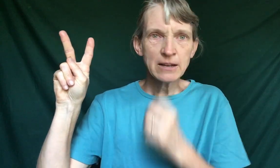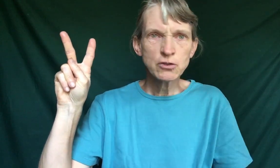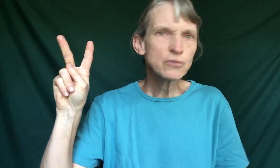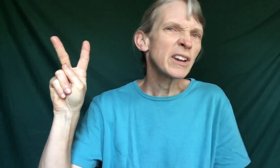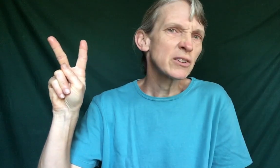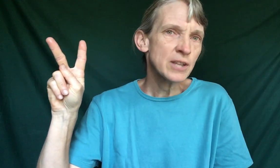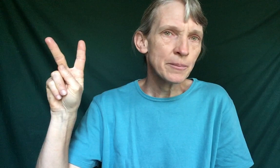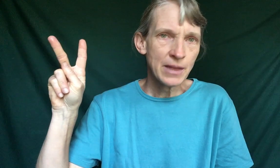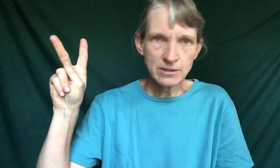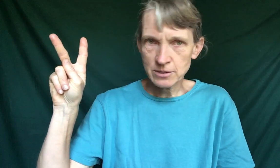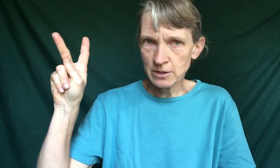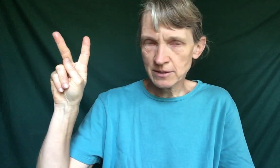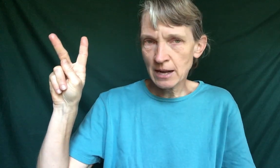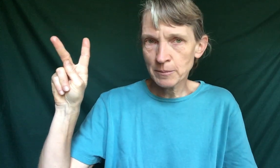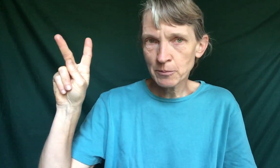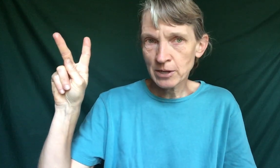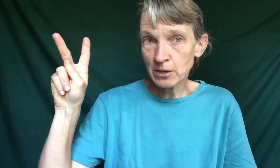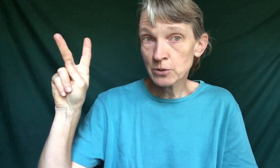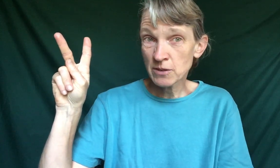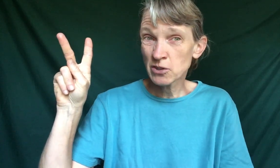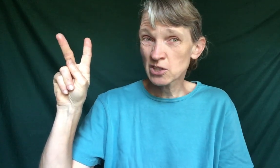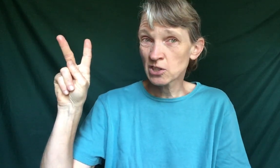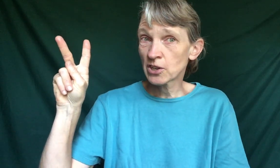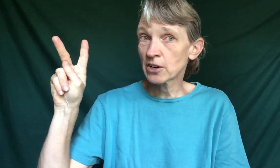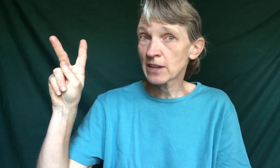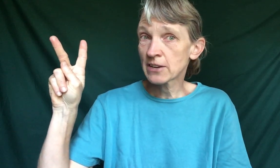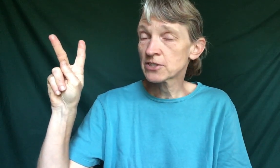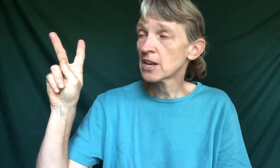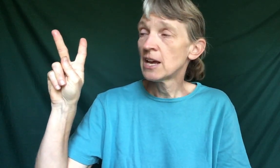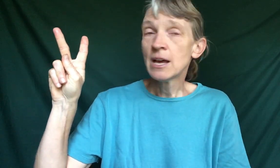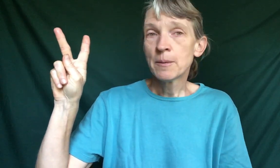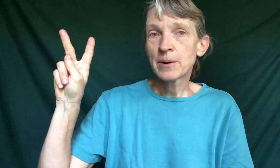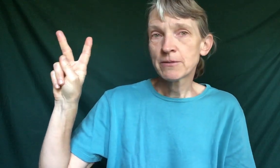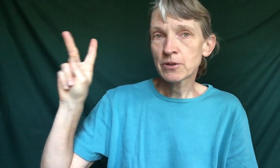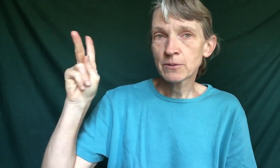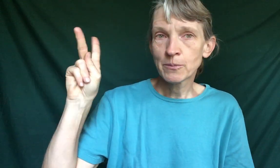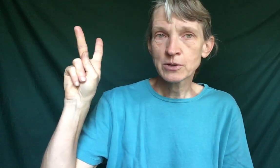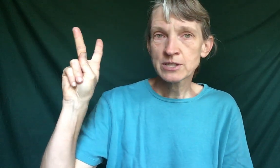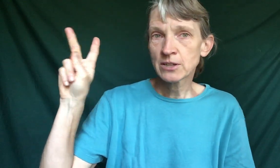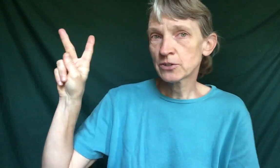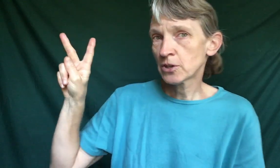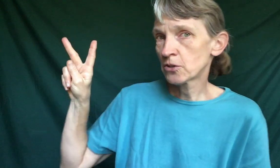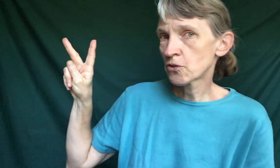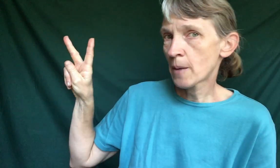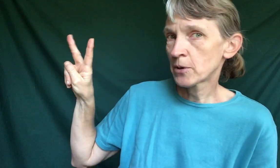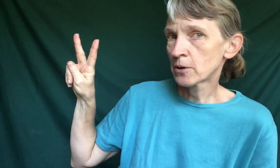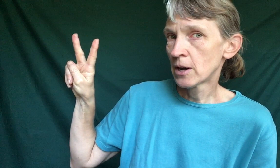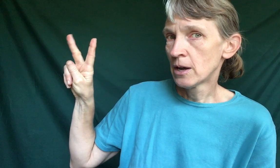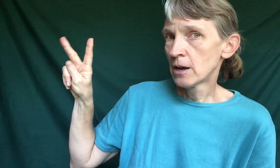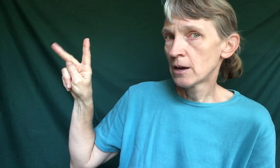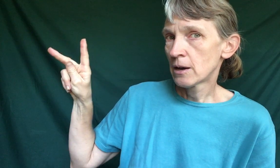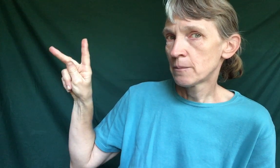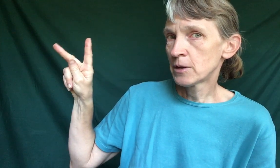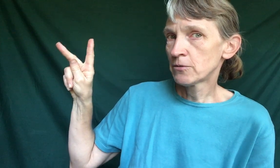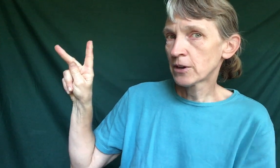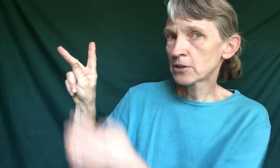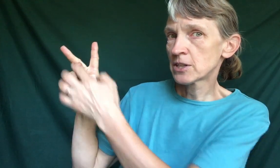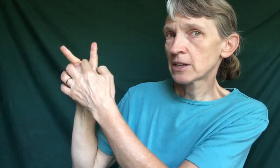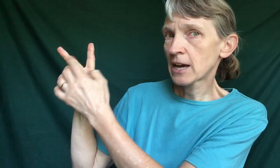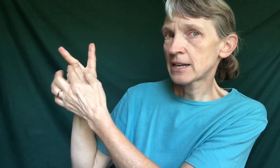two fingers up. That'll be pretty close if you're just learning your letters. But if you're more skilled, you can drop your middle finger till it kind of